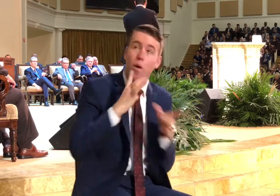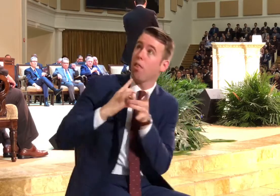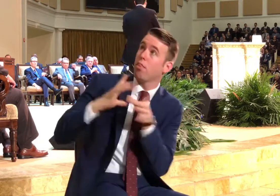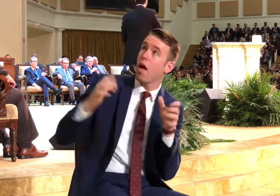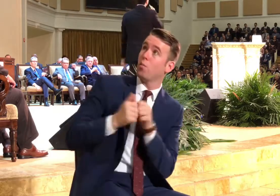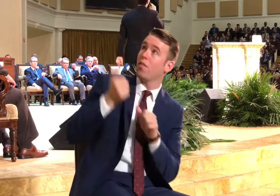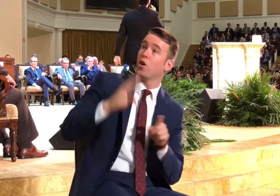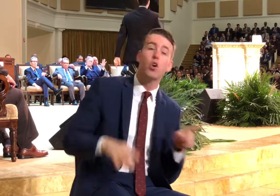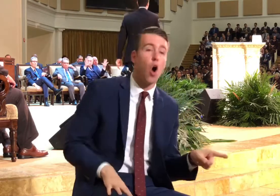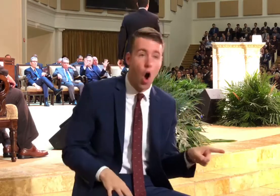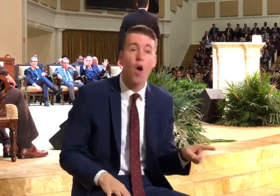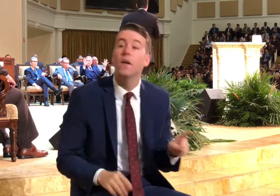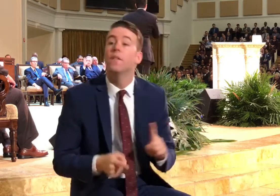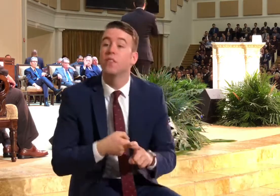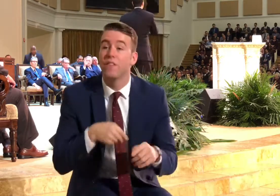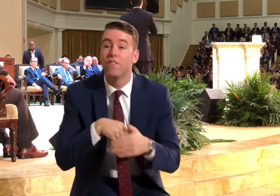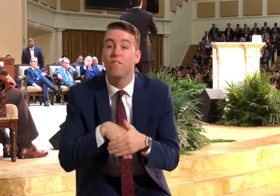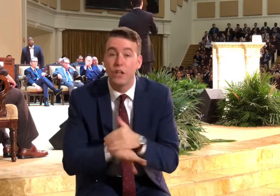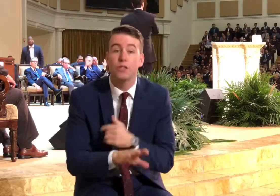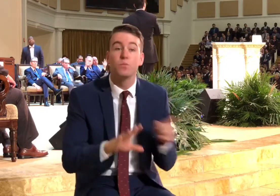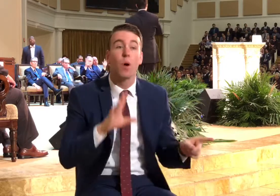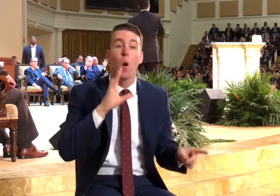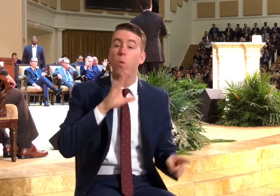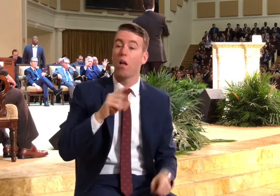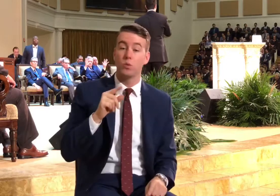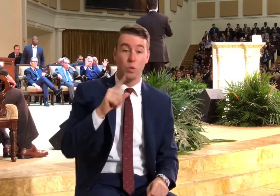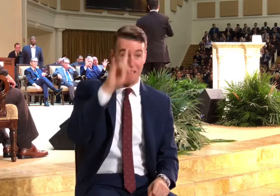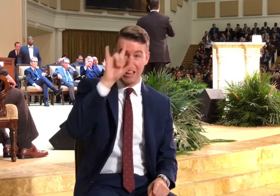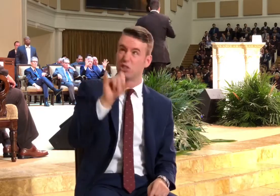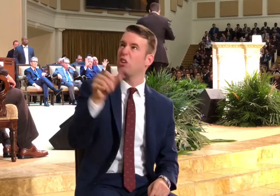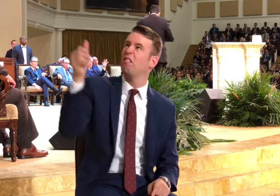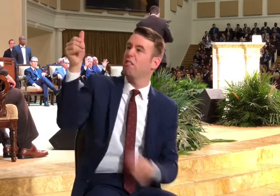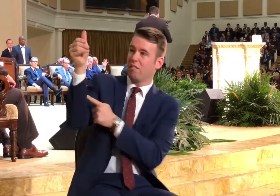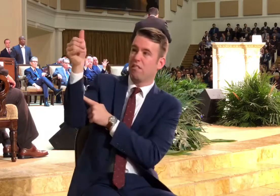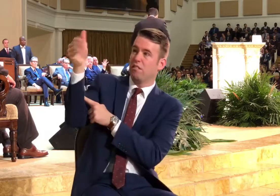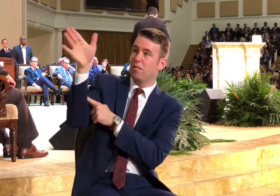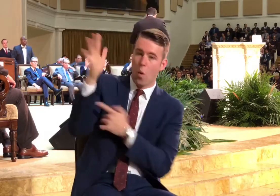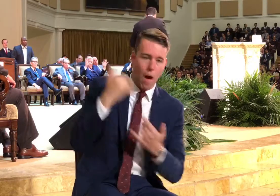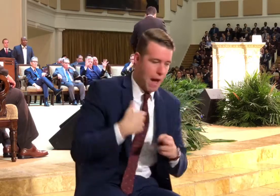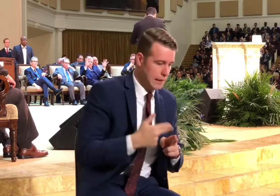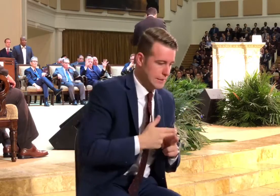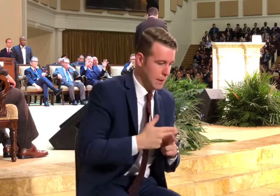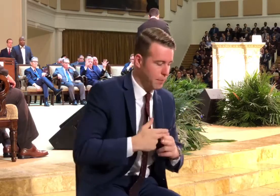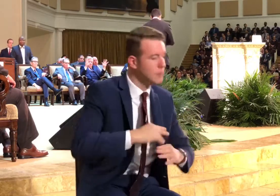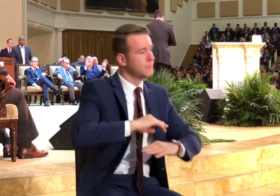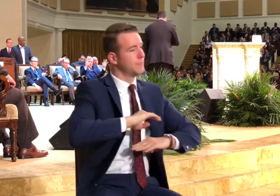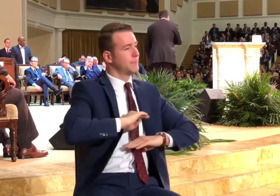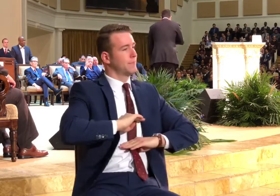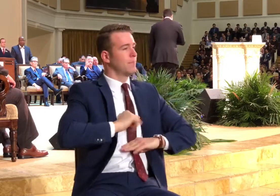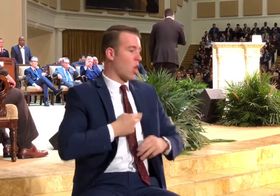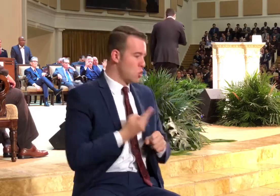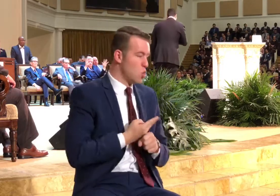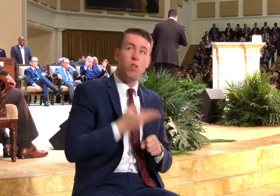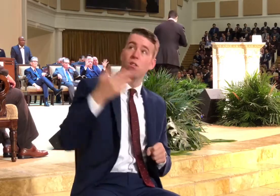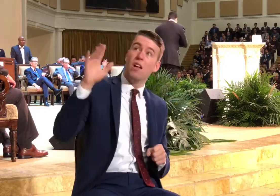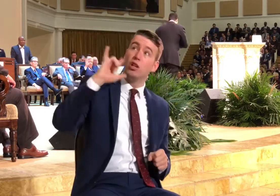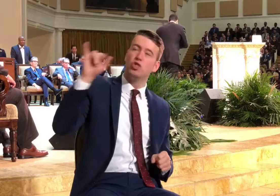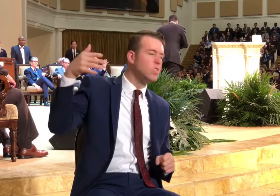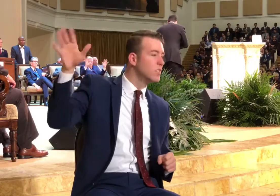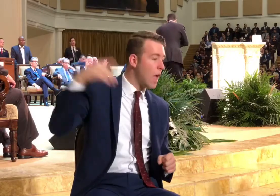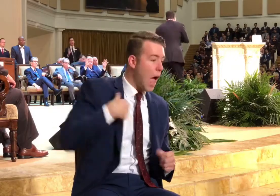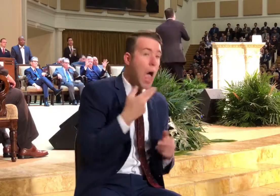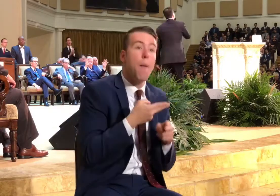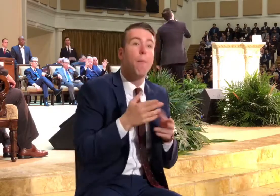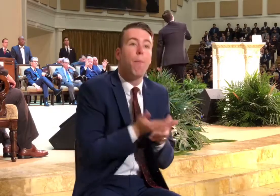God. The firstborn will sell out eternity for the temporary satisfaction of a bowl of